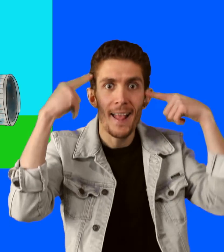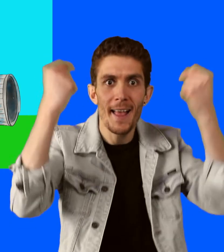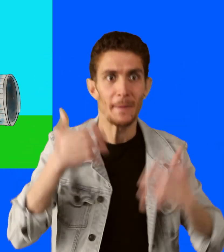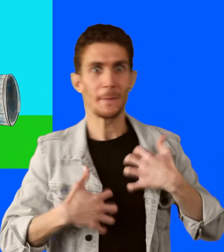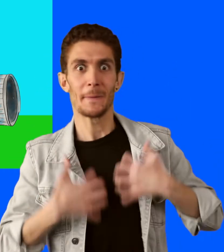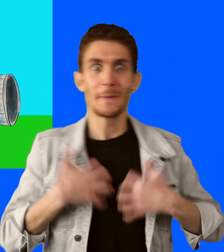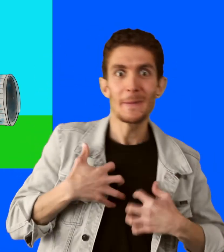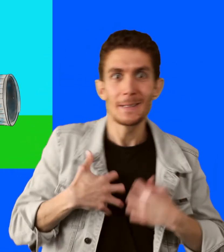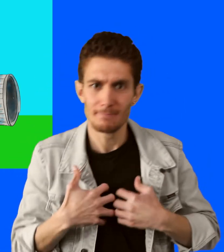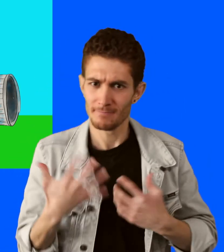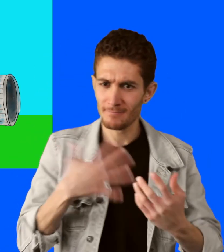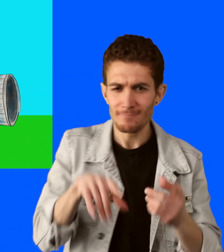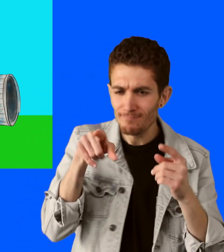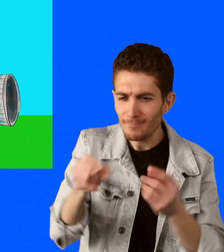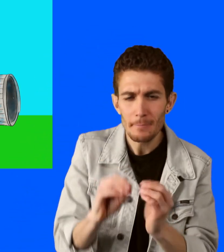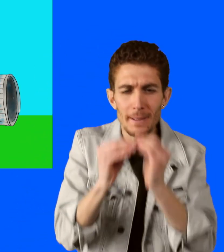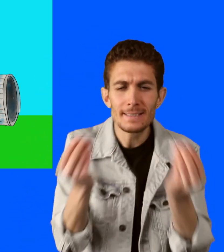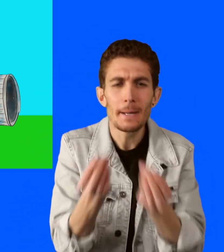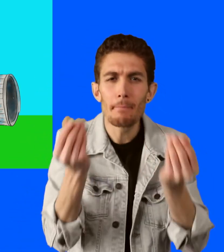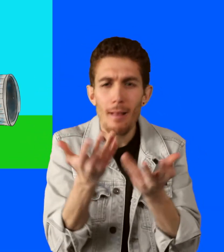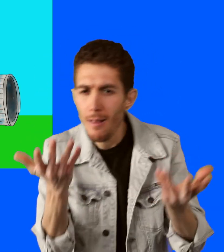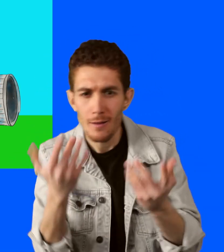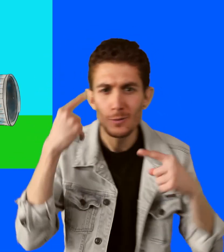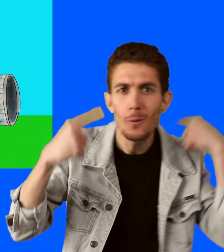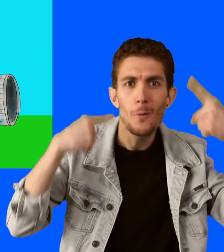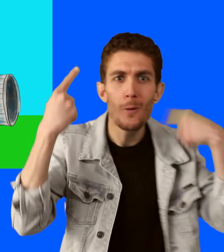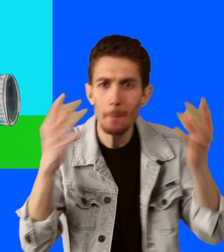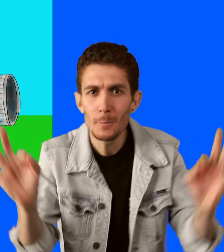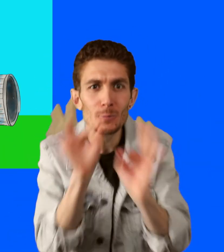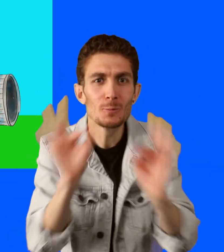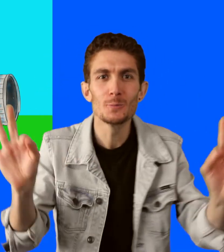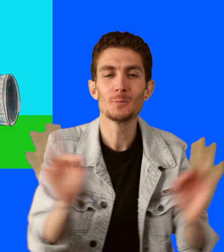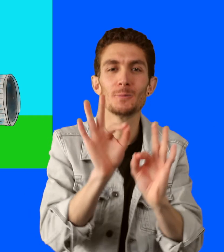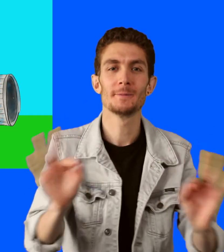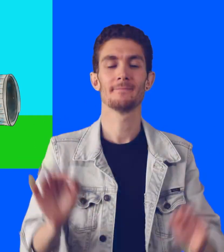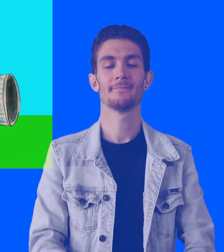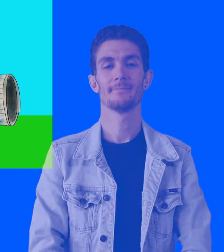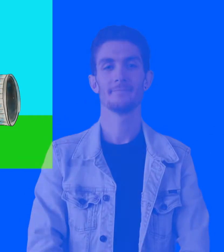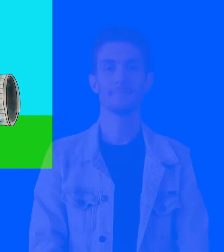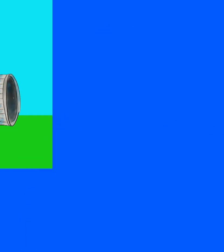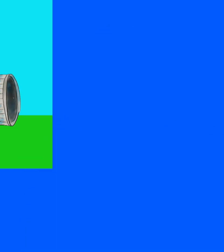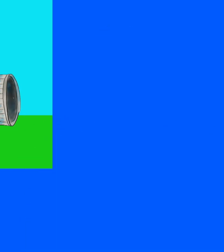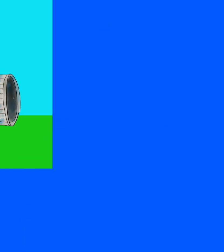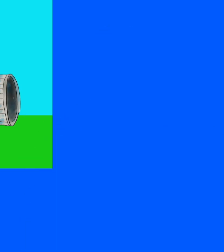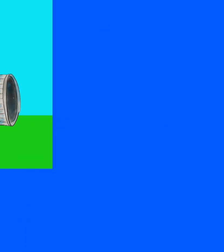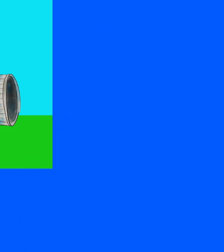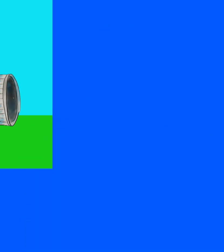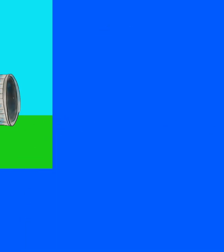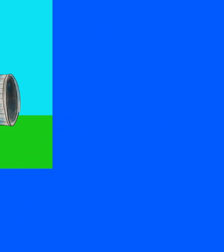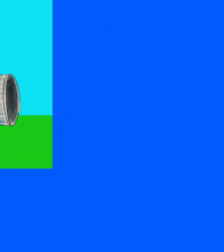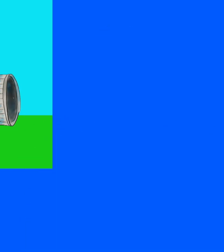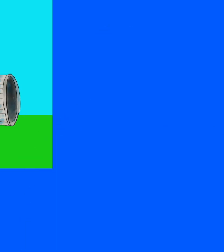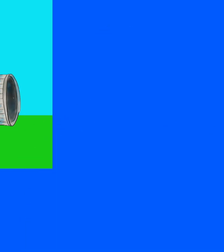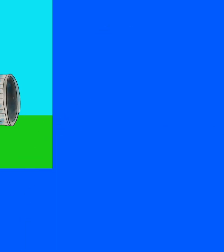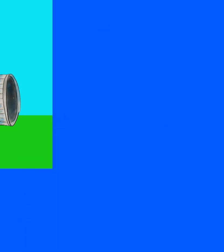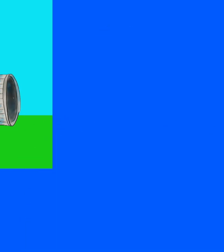very excited waiting for her turn right ella i want you to make something out of some of the objects that will make a